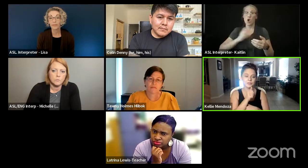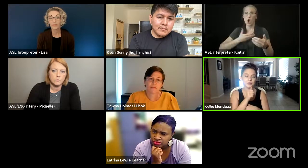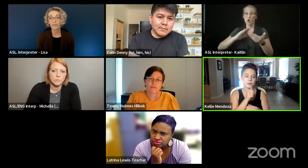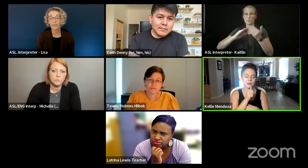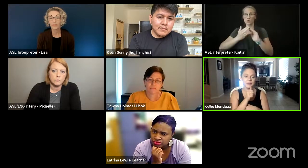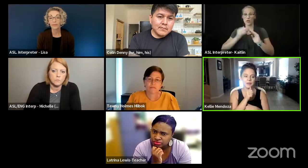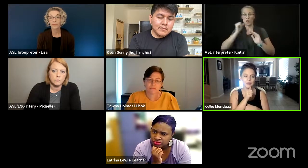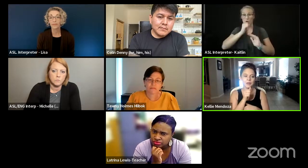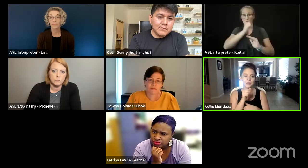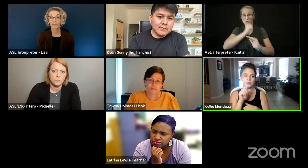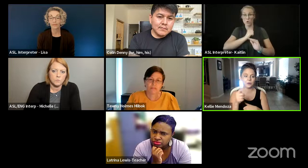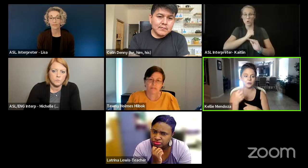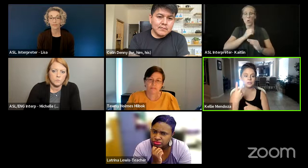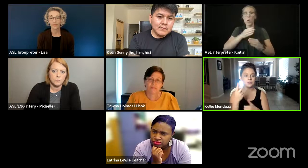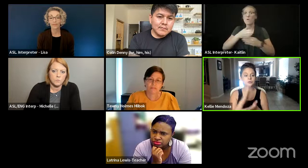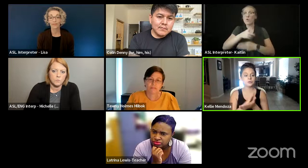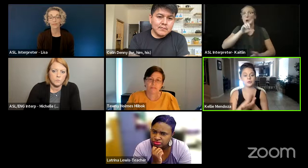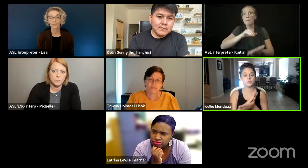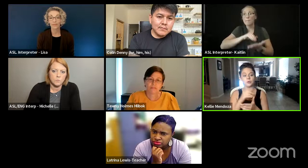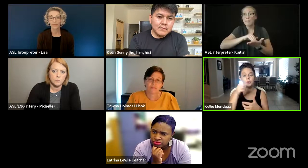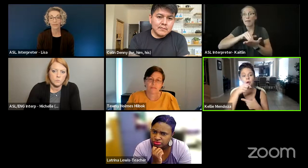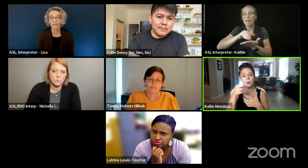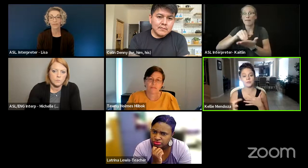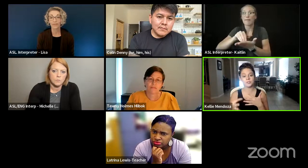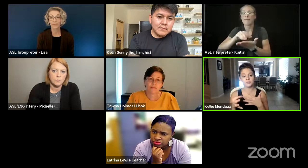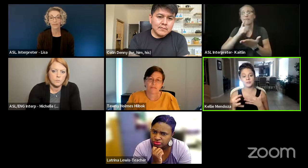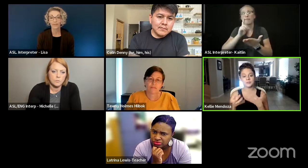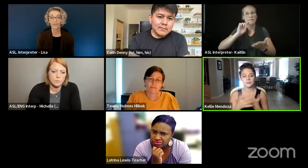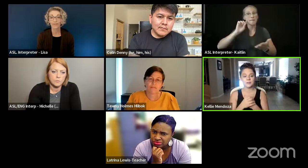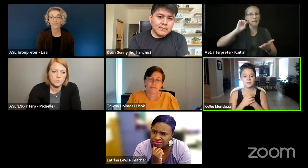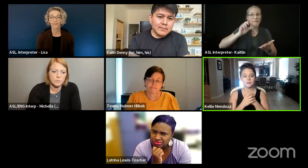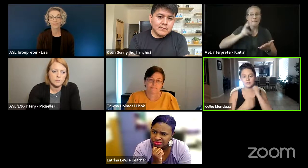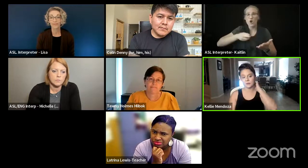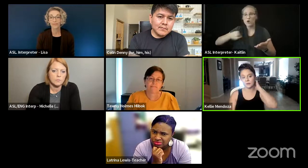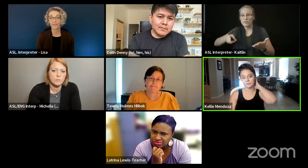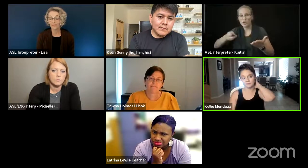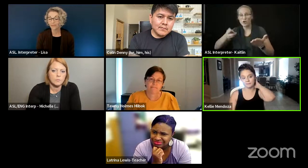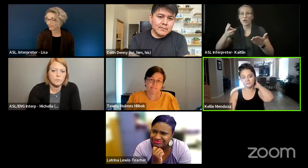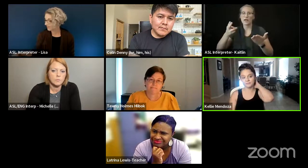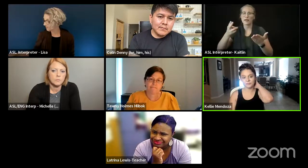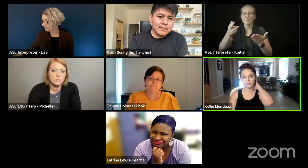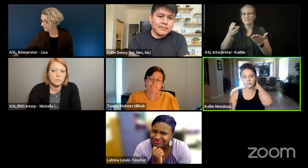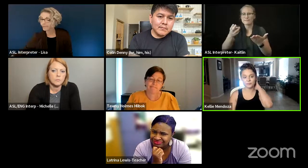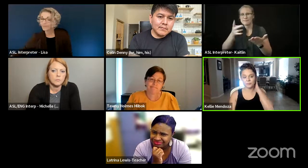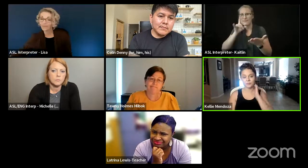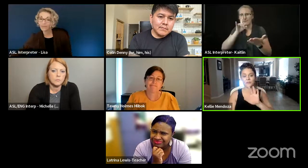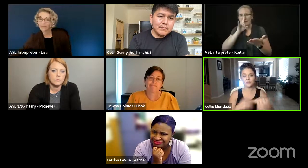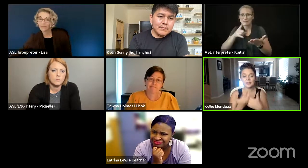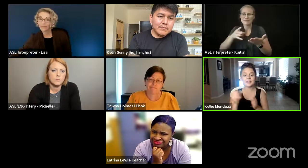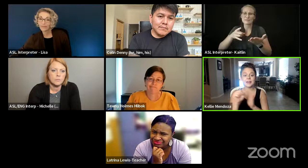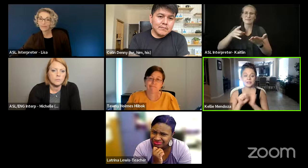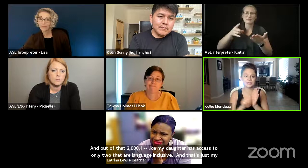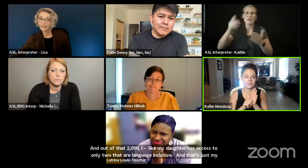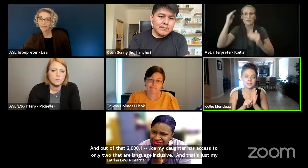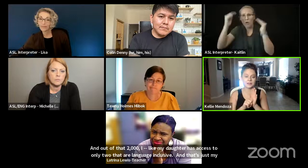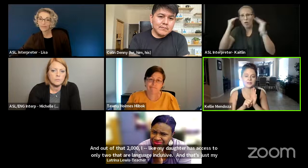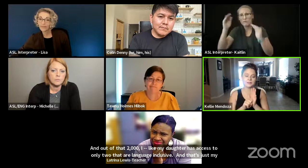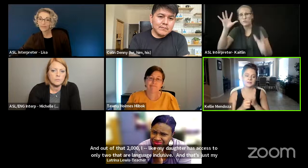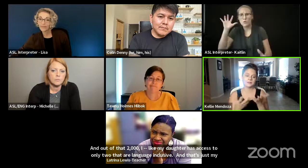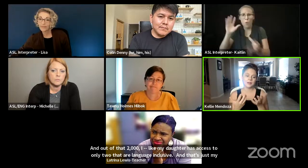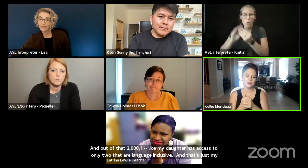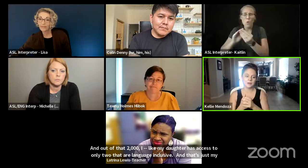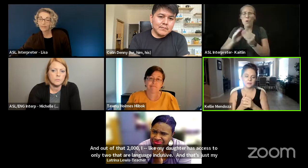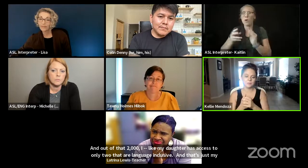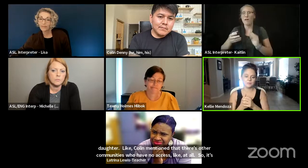state of Arizona, and only 2 school options. So for the entire state,